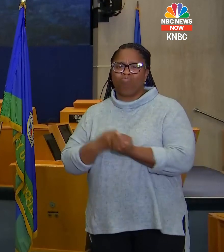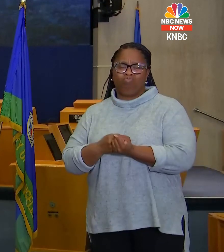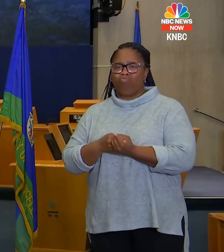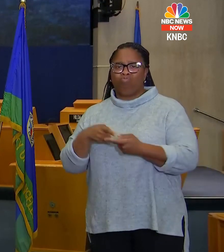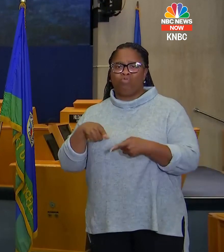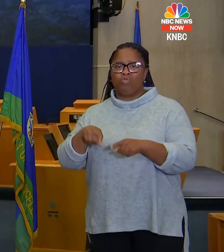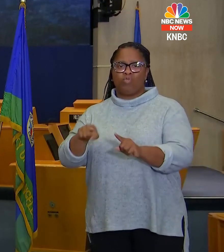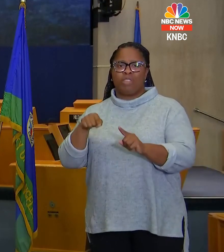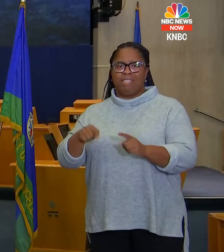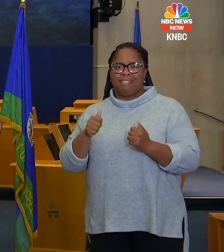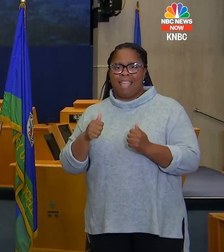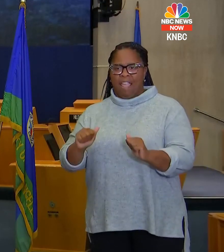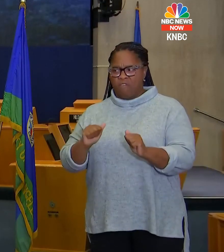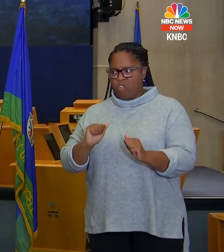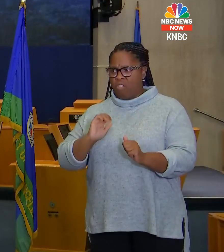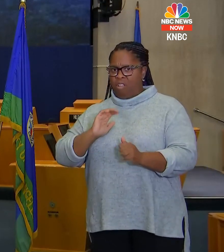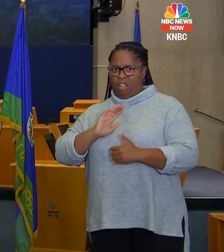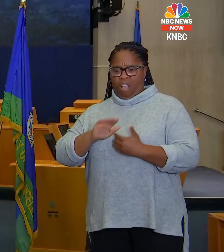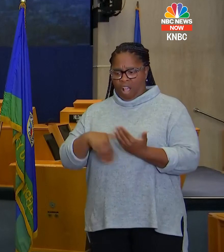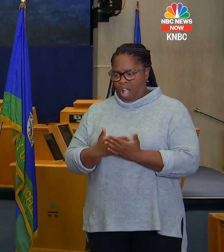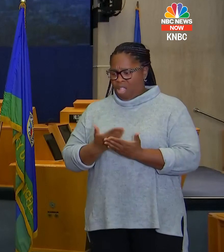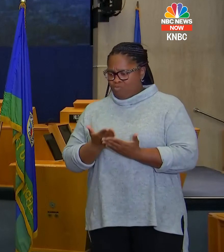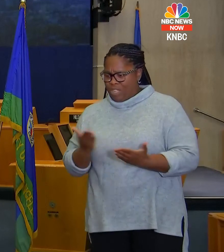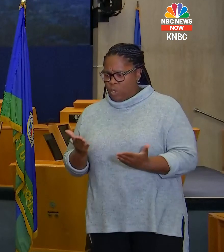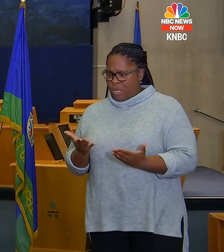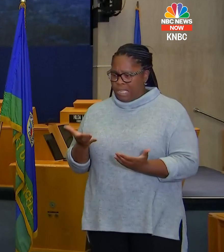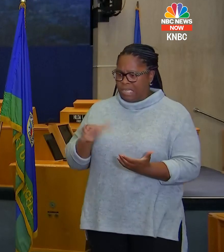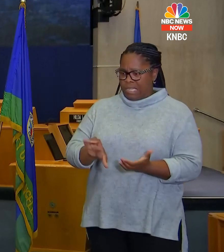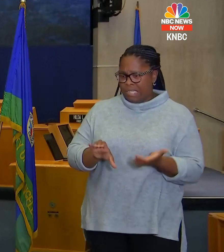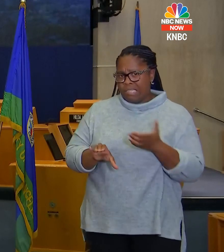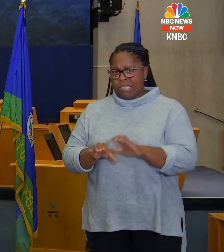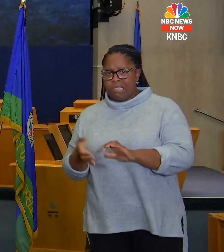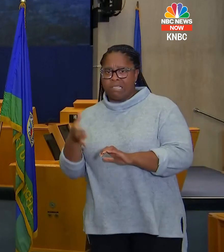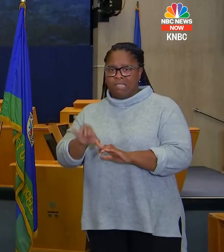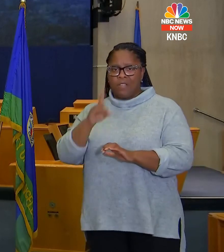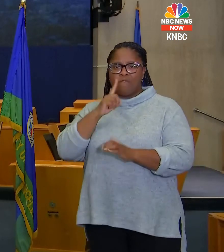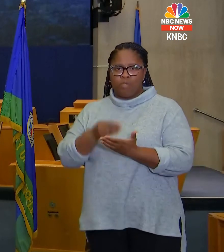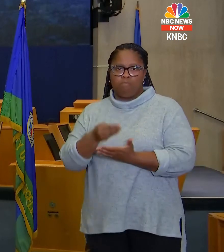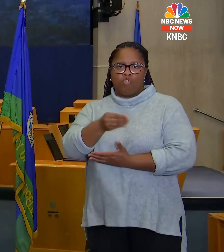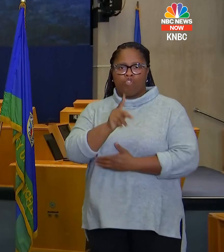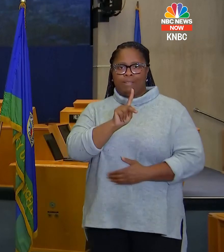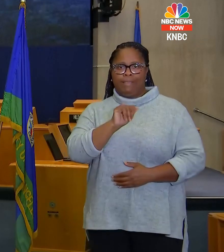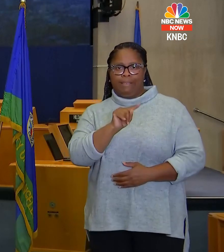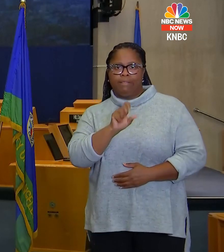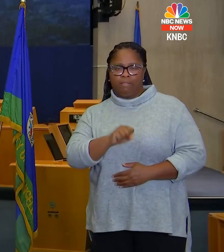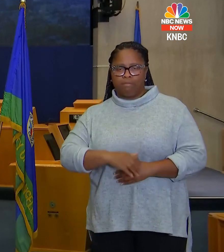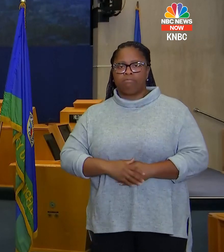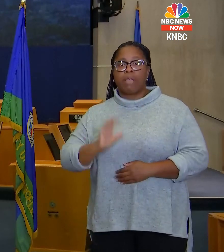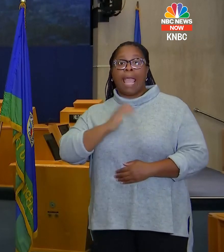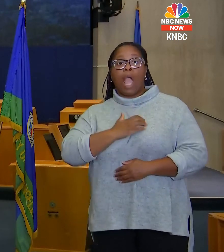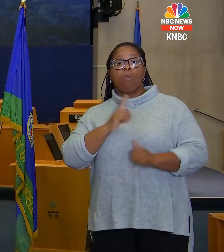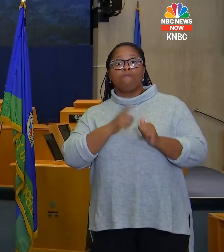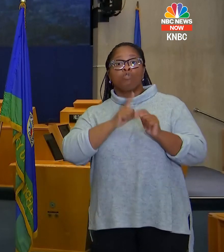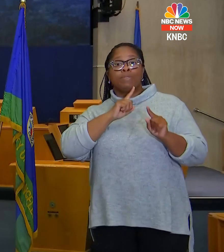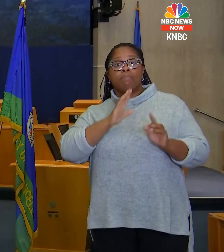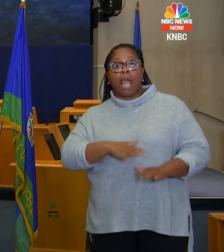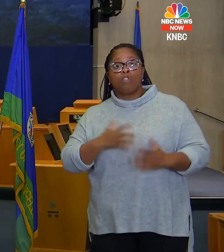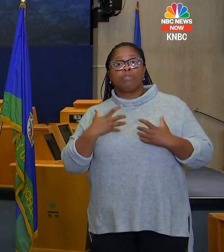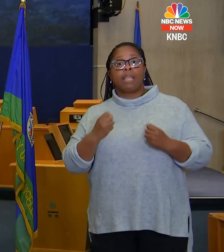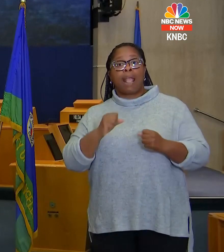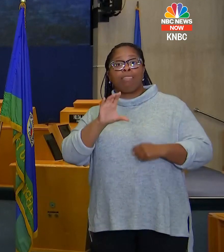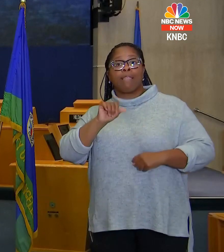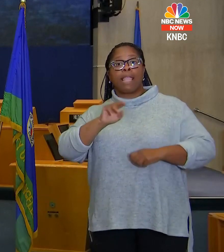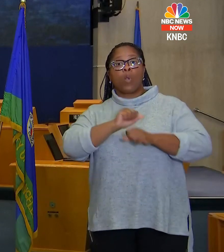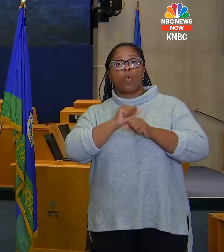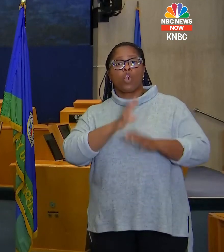have dedicated resources toward purchasing these kits. Our first responders and healthcare provider workers are on the